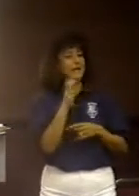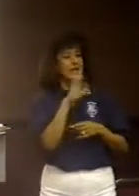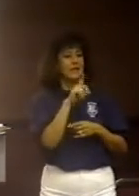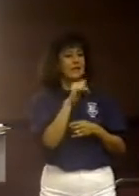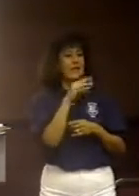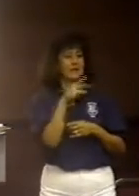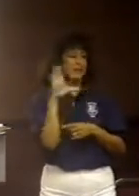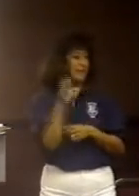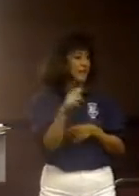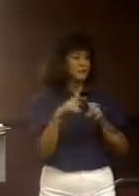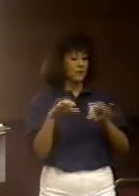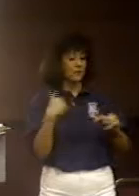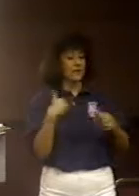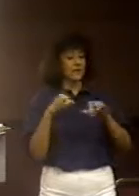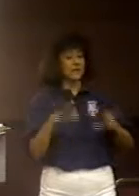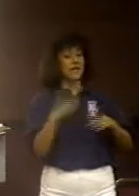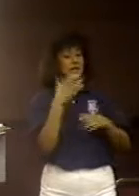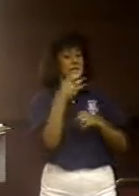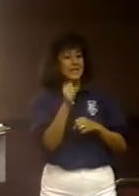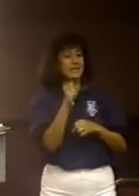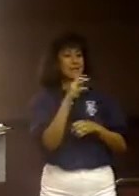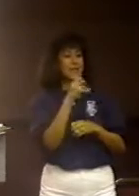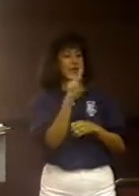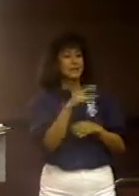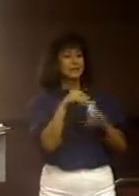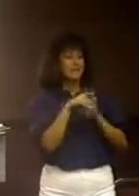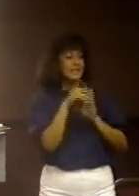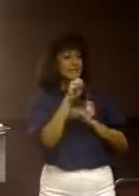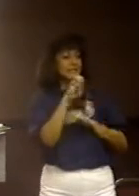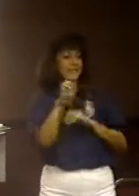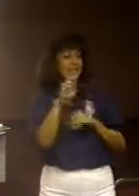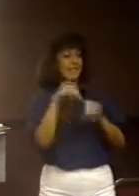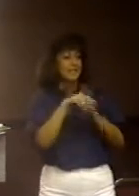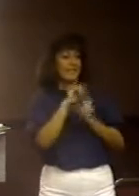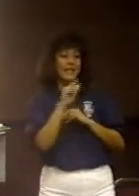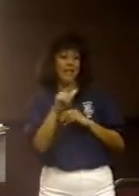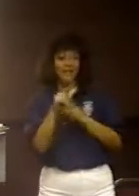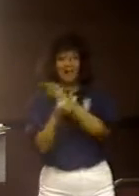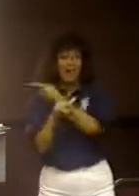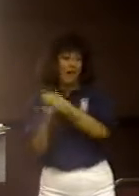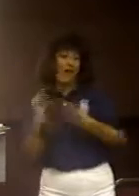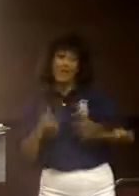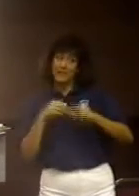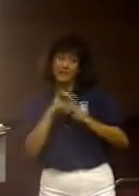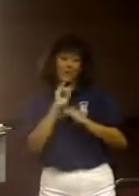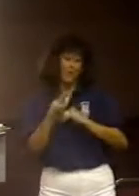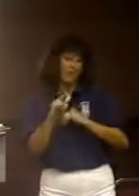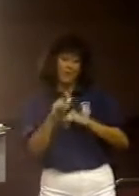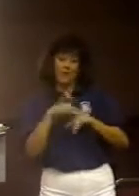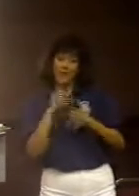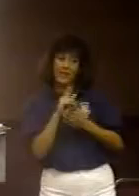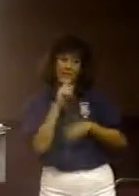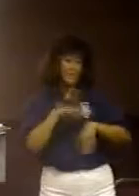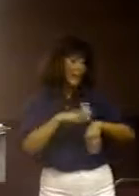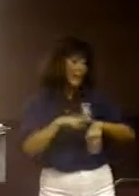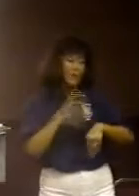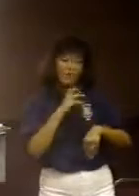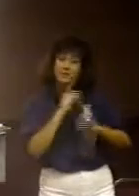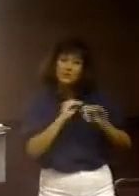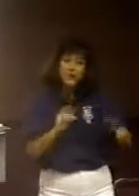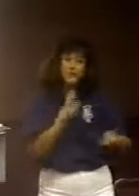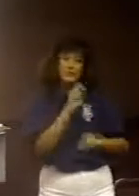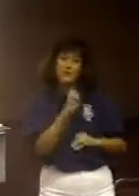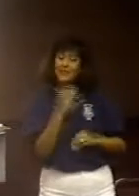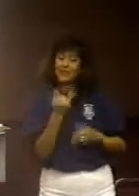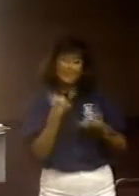master's about C in Illinois. I lived in Illinois during that time. There was no C and